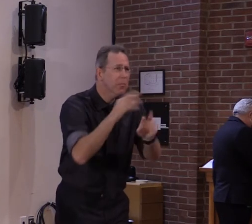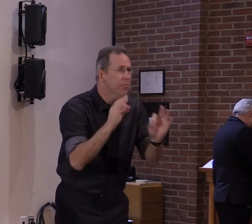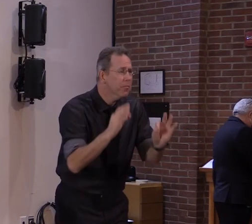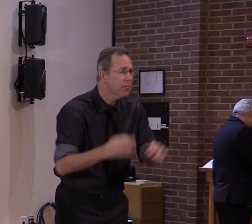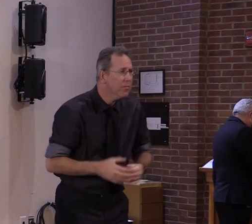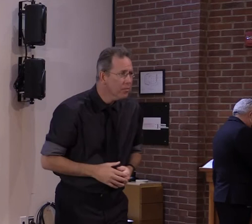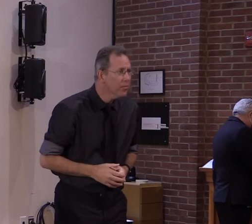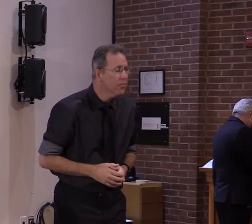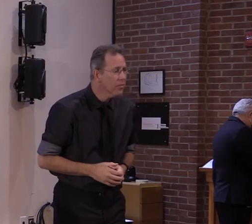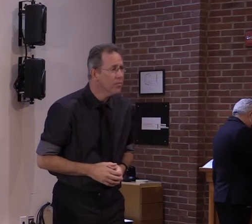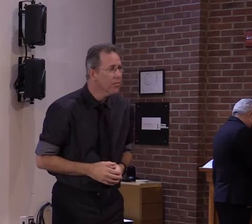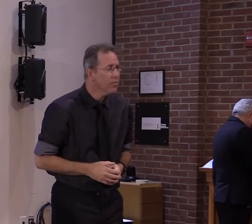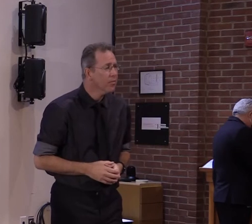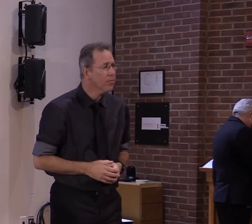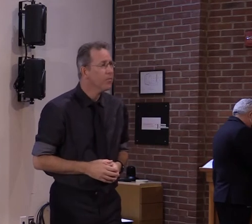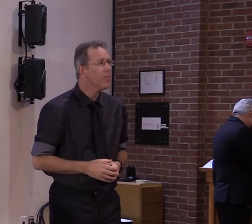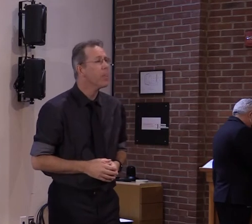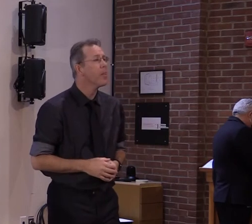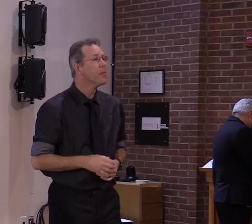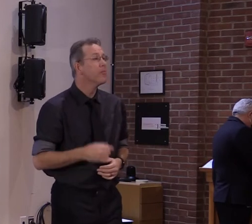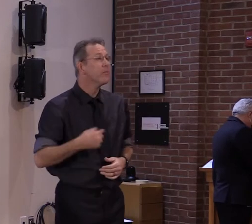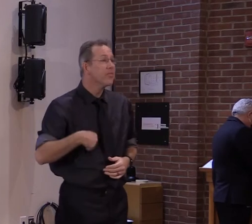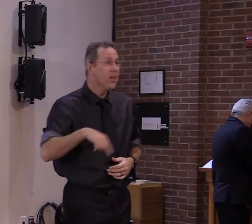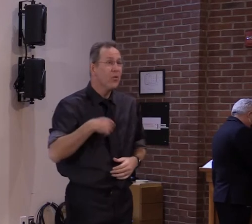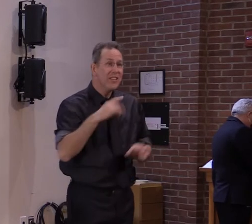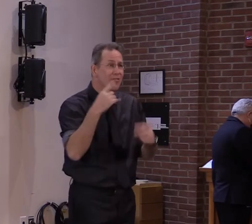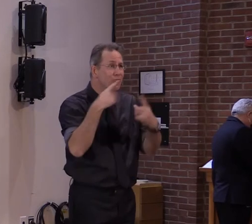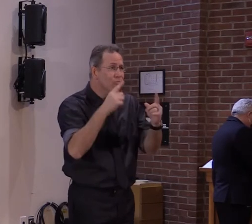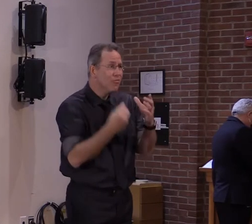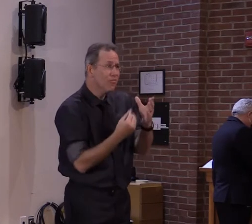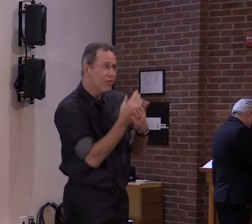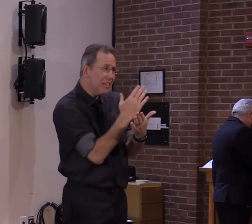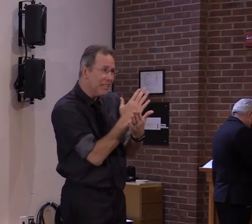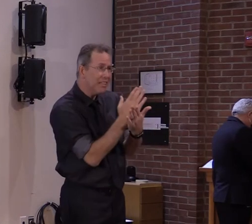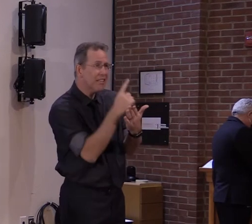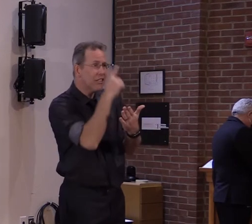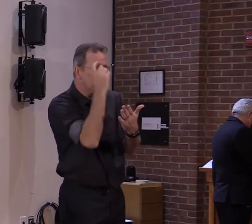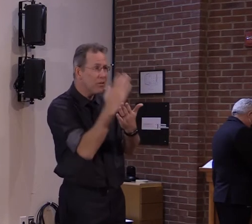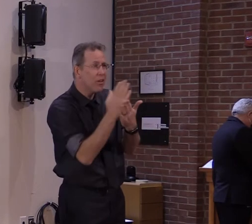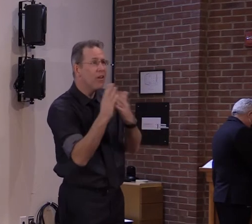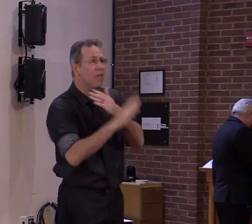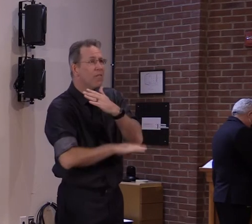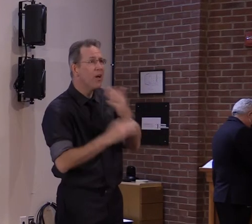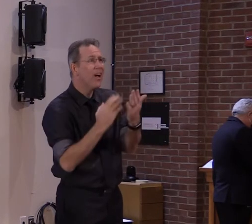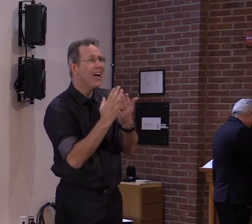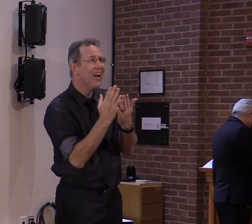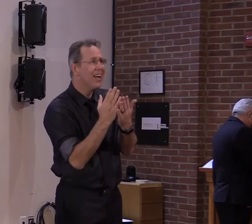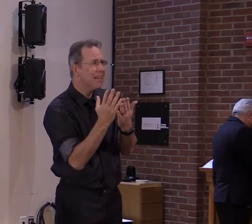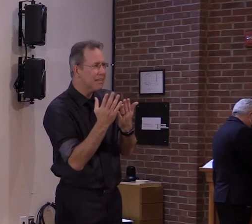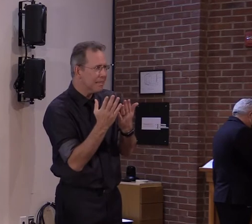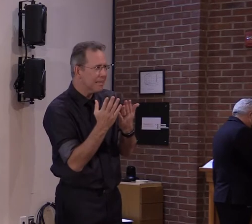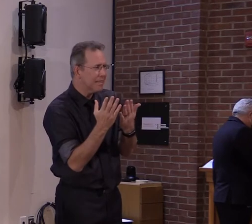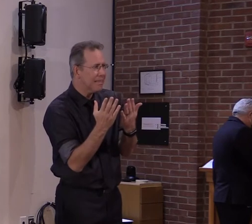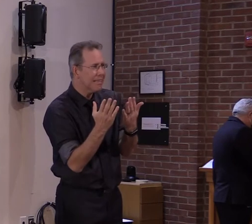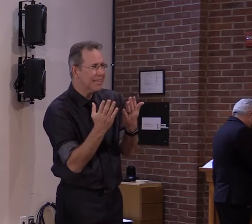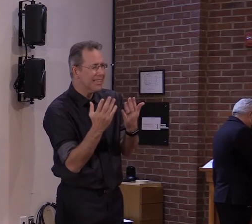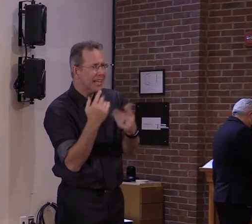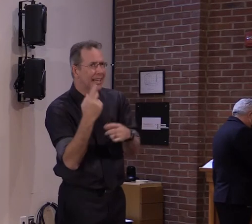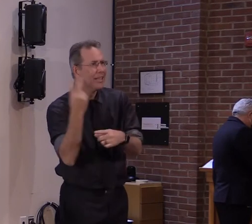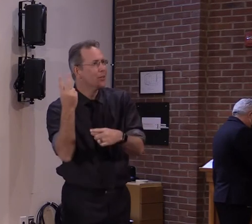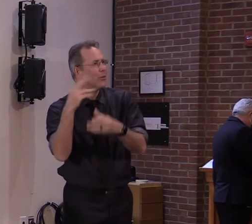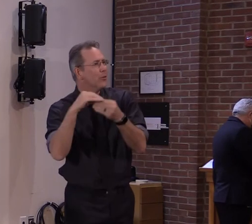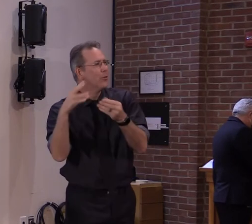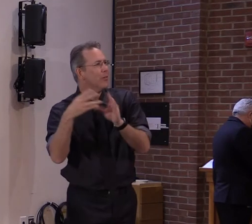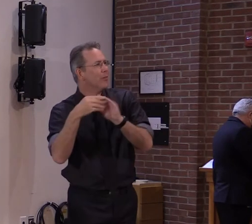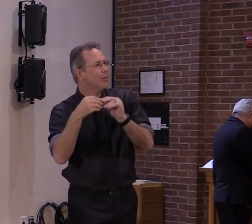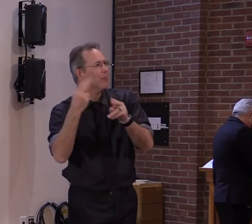We were able to continue with that, and we think it's really important, as I think Anya Lita and Sabina had told us